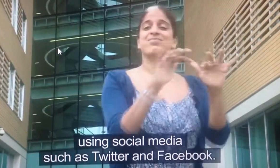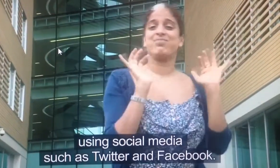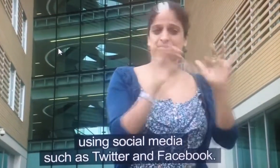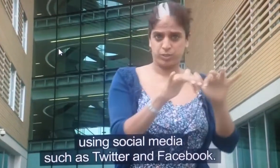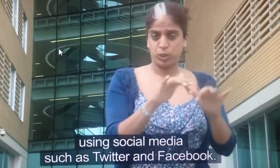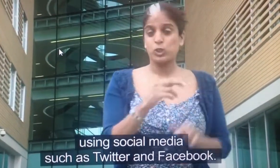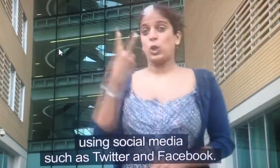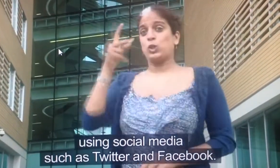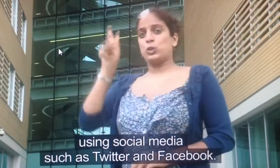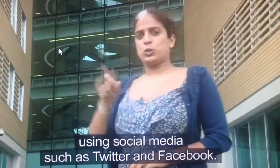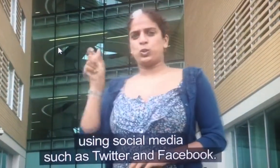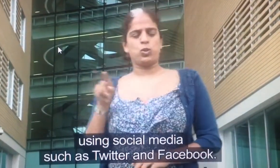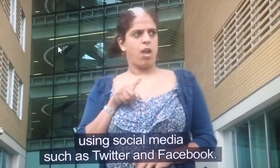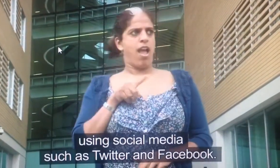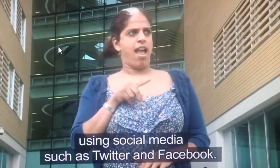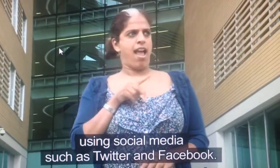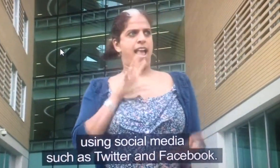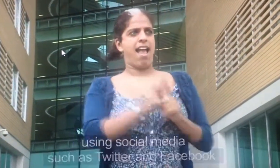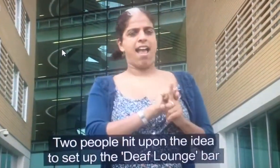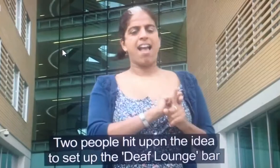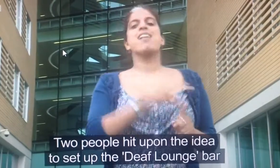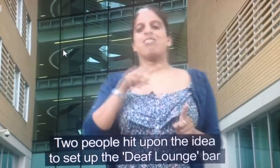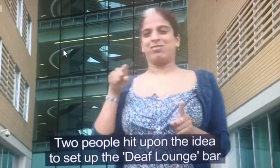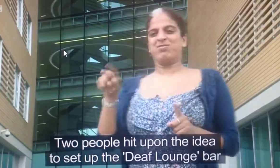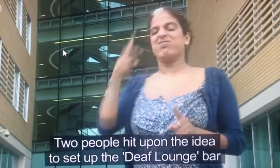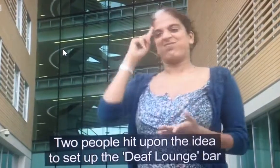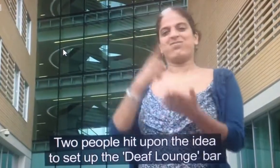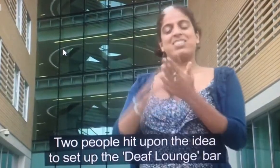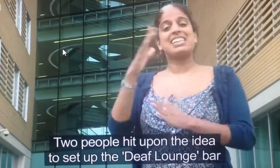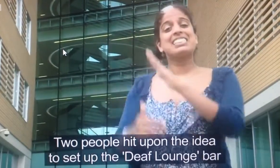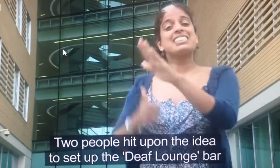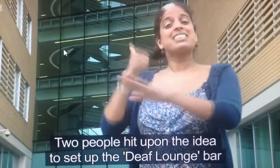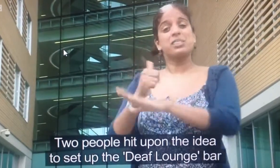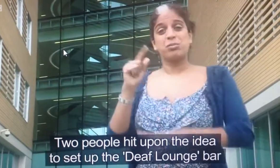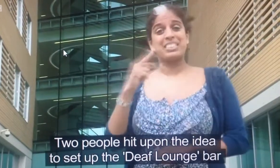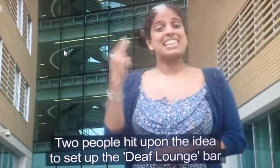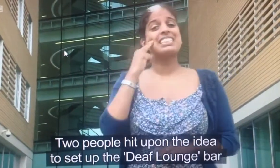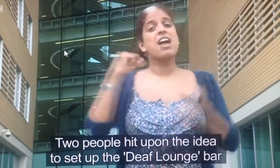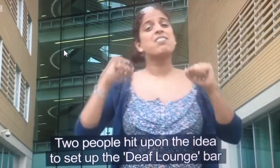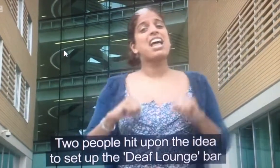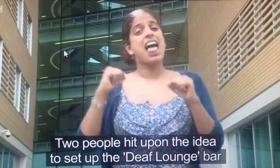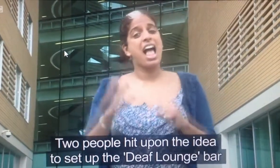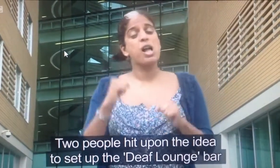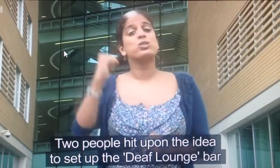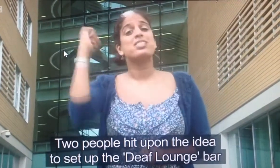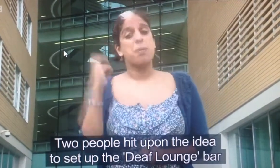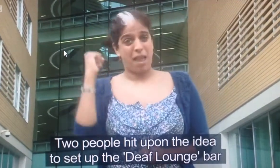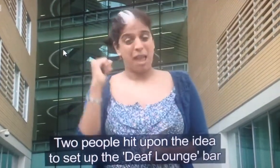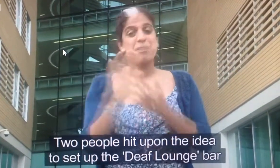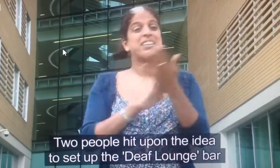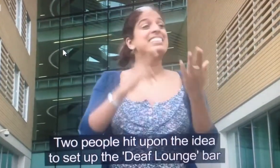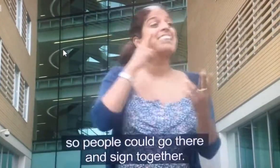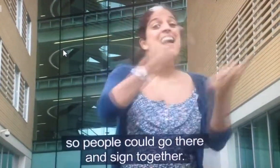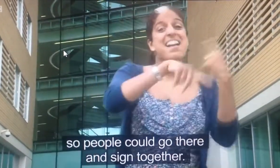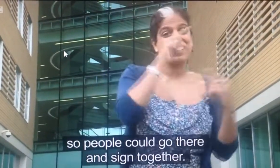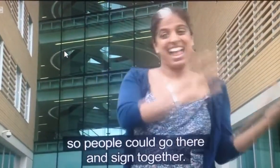such as Twitter and Facebook. Two people hit upon the idea to set up the deaf lounge bar so people could